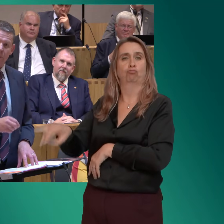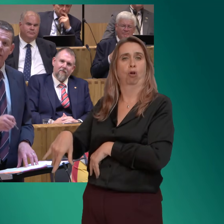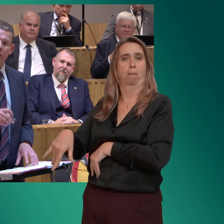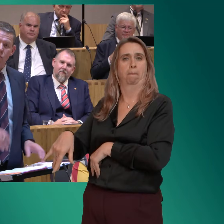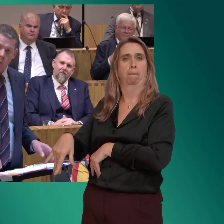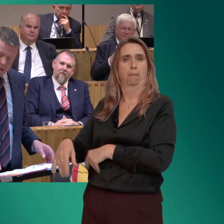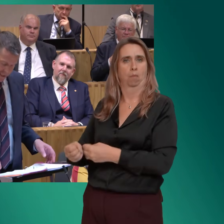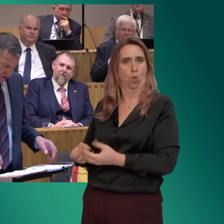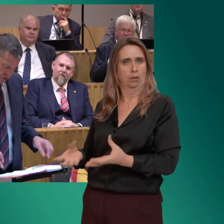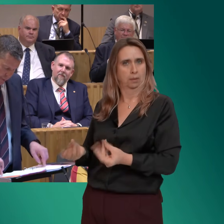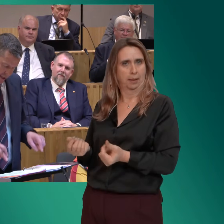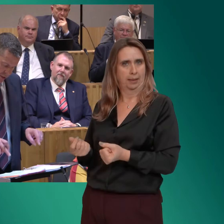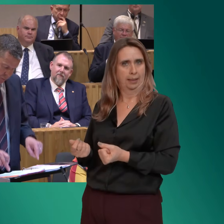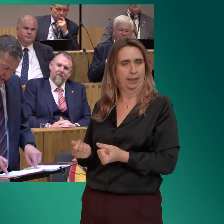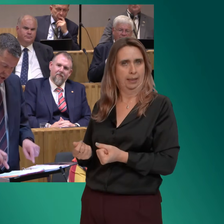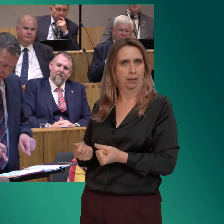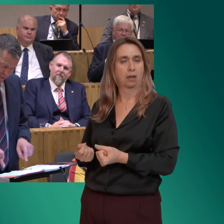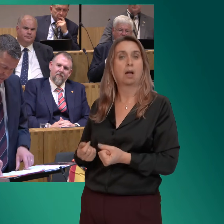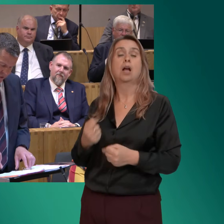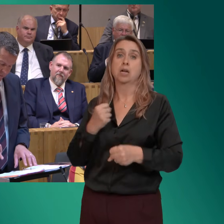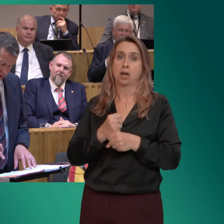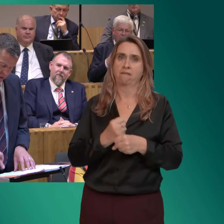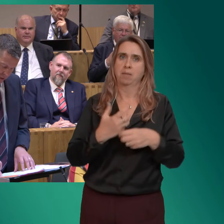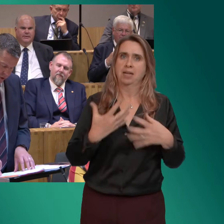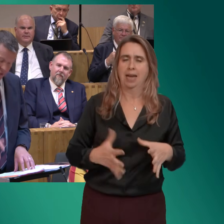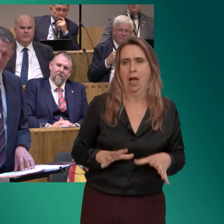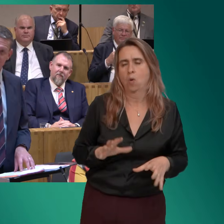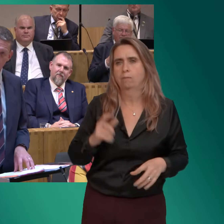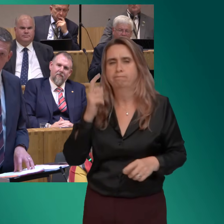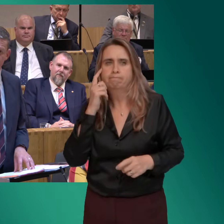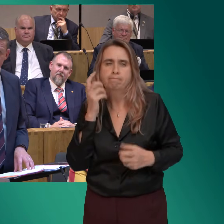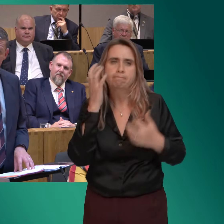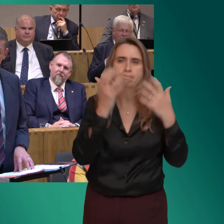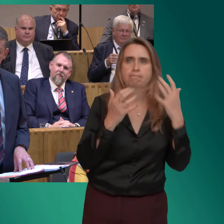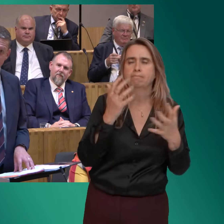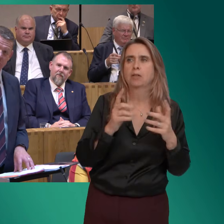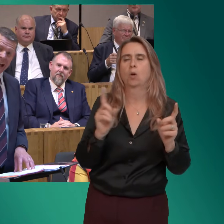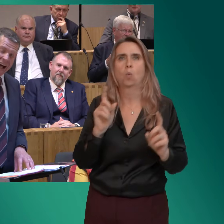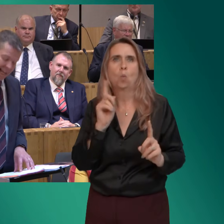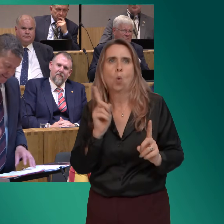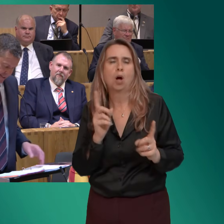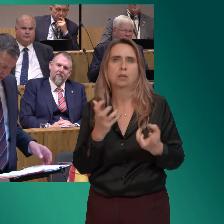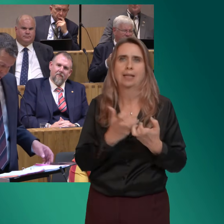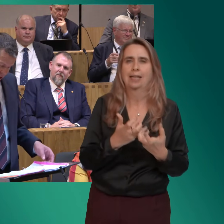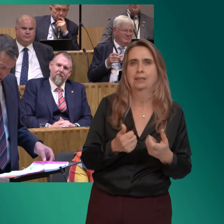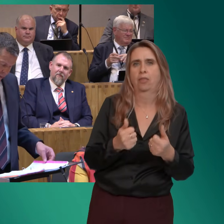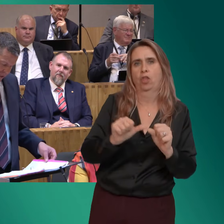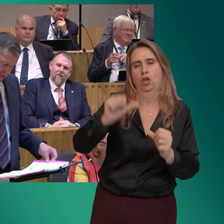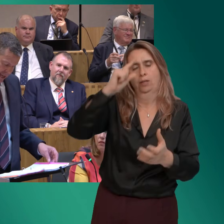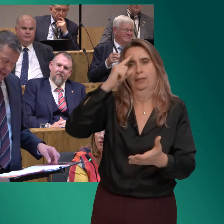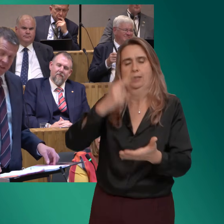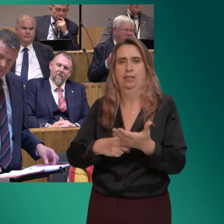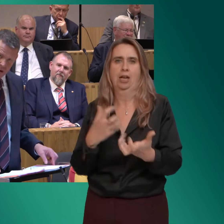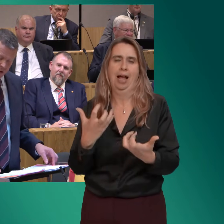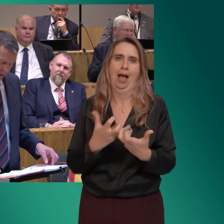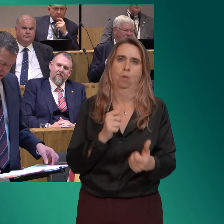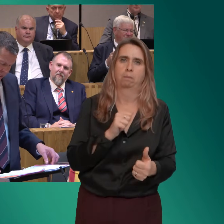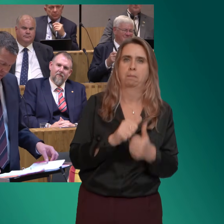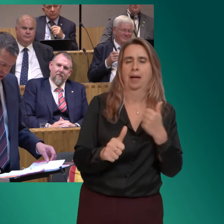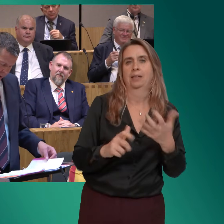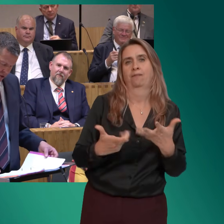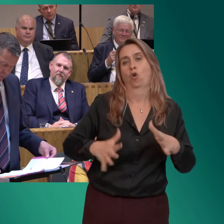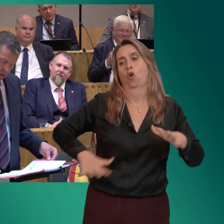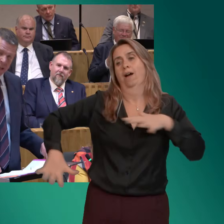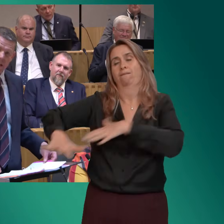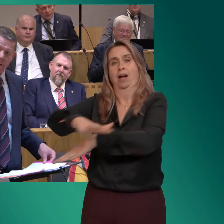this government is already doing the work to identify the solutions that will be effective and economically and